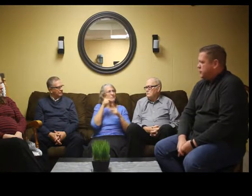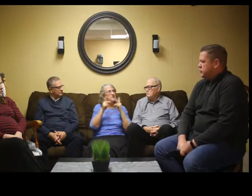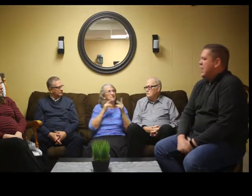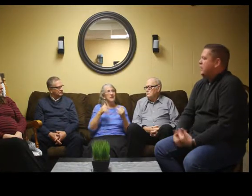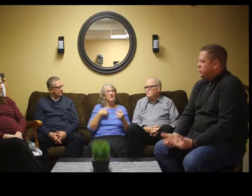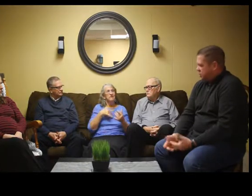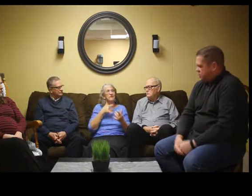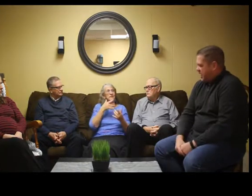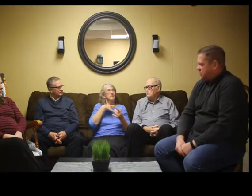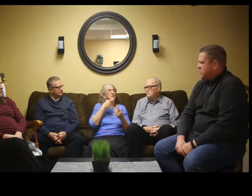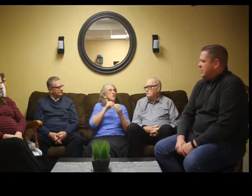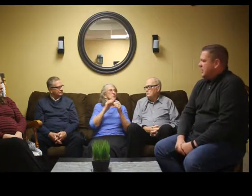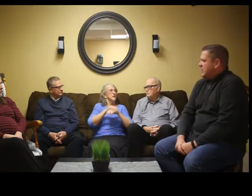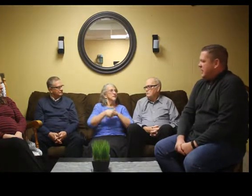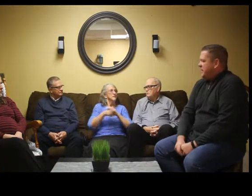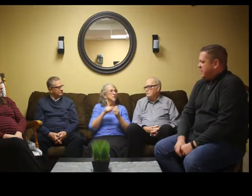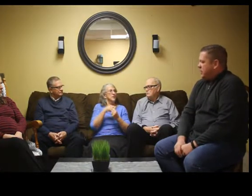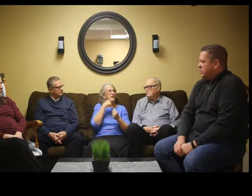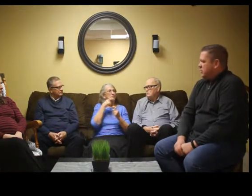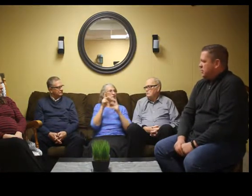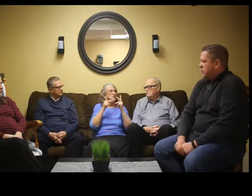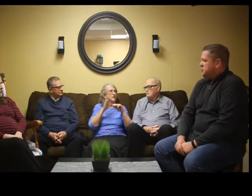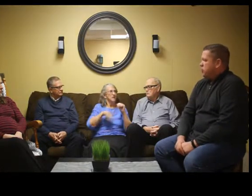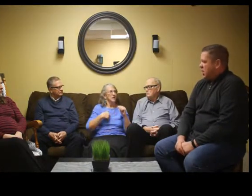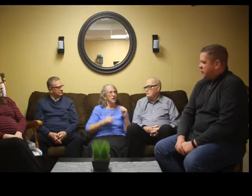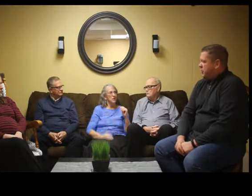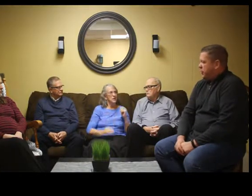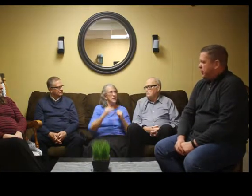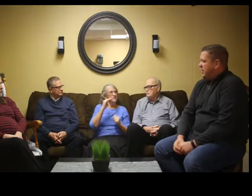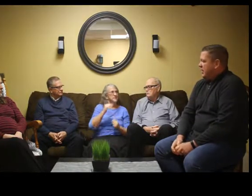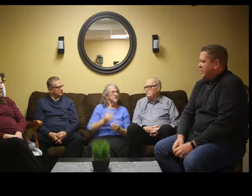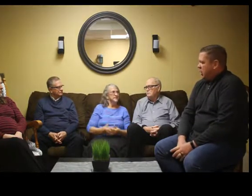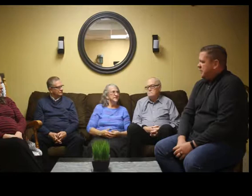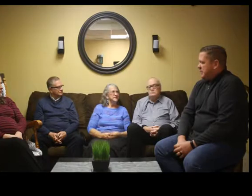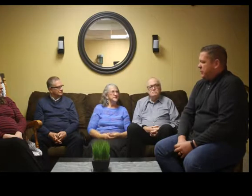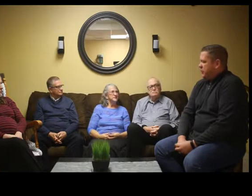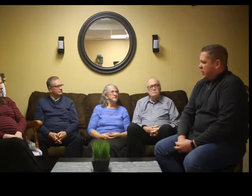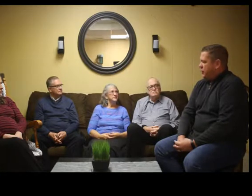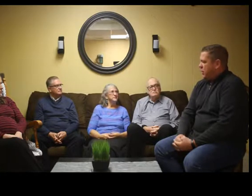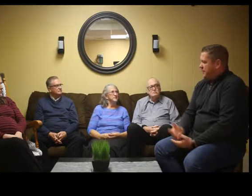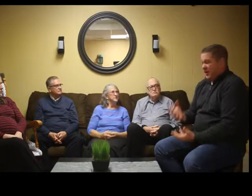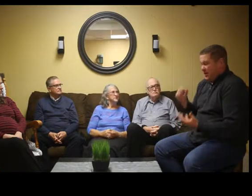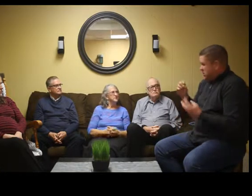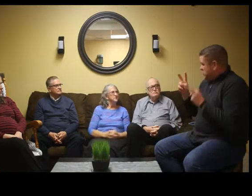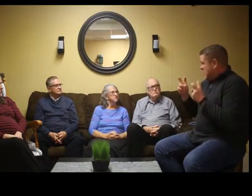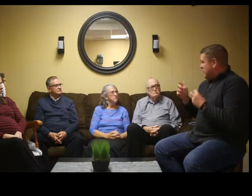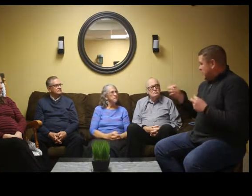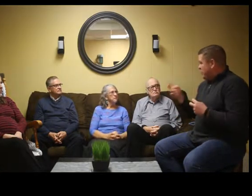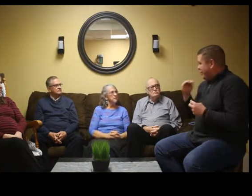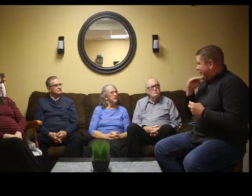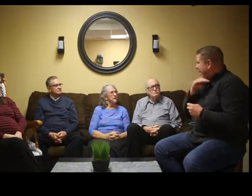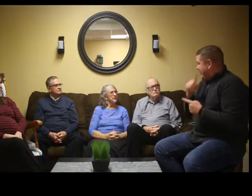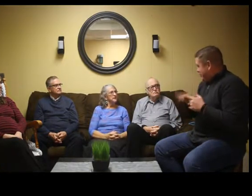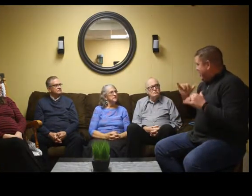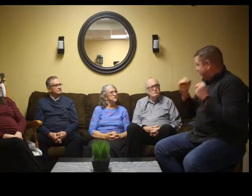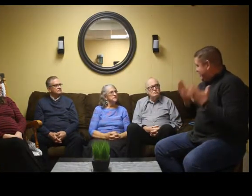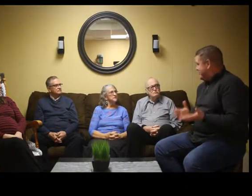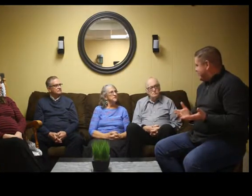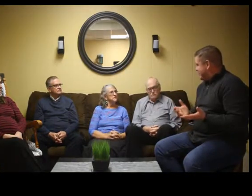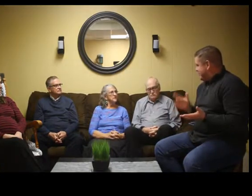The attitude has changed. And I feel much more comfortable with the hearing people than when I grew up. So technically, you were lied to by the teachers.